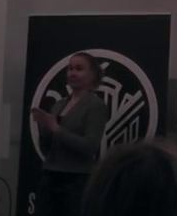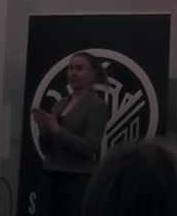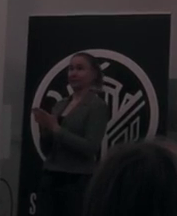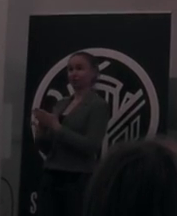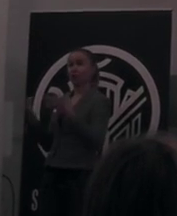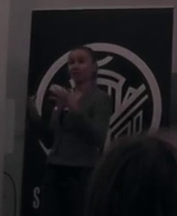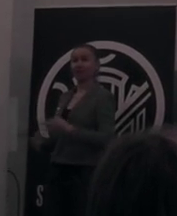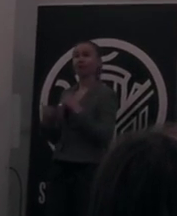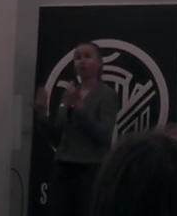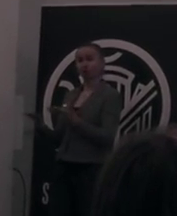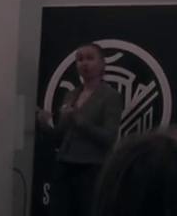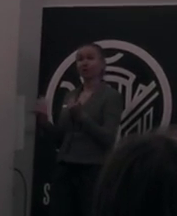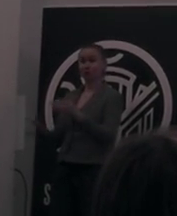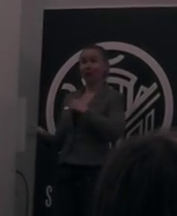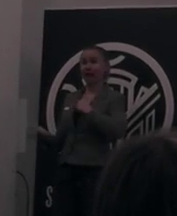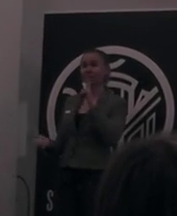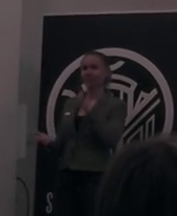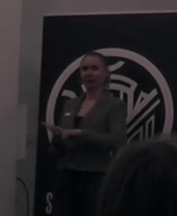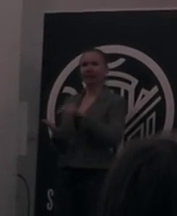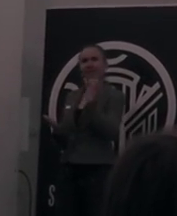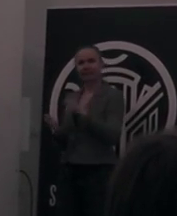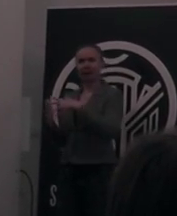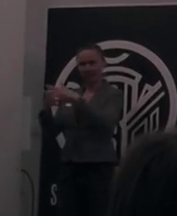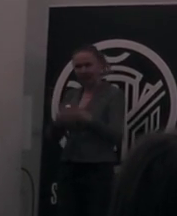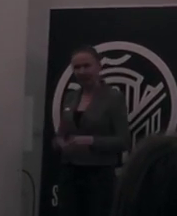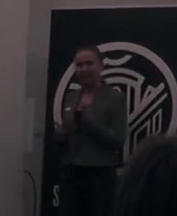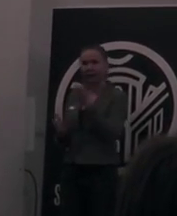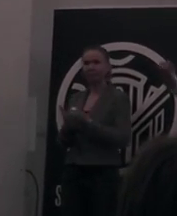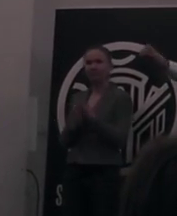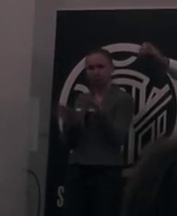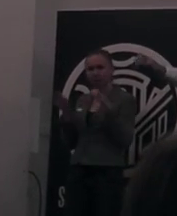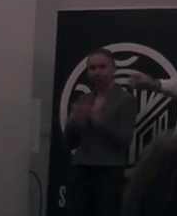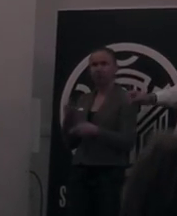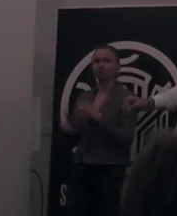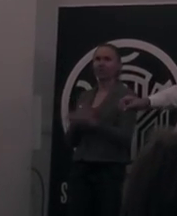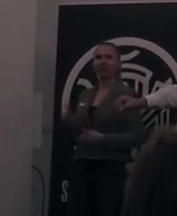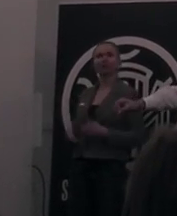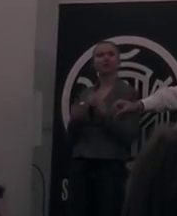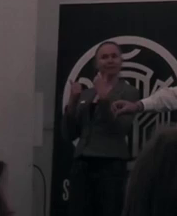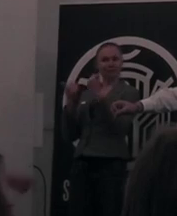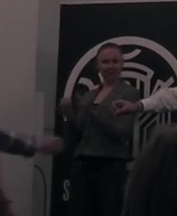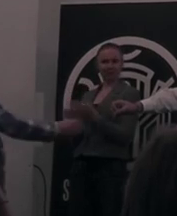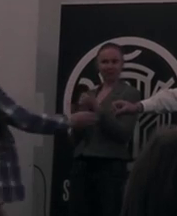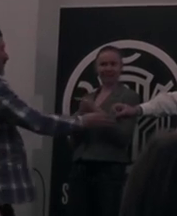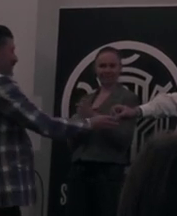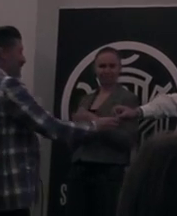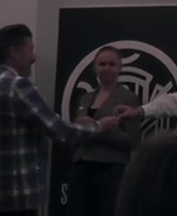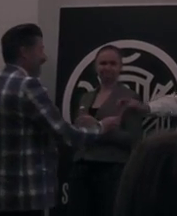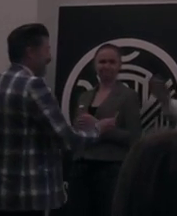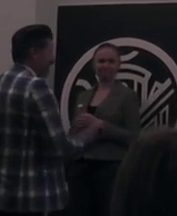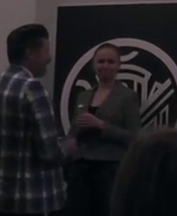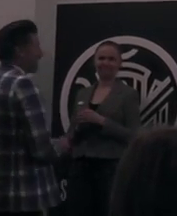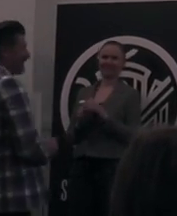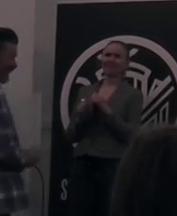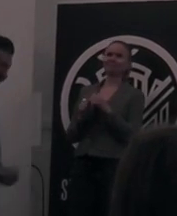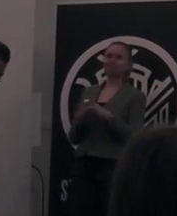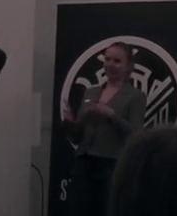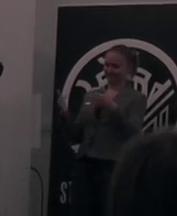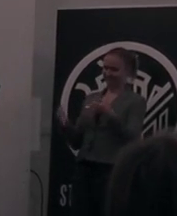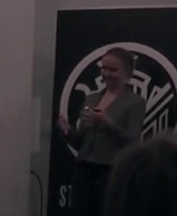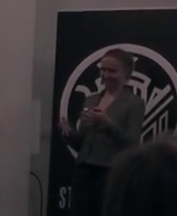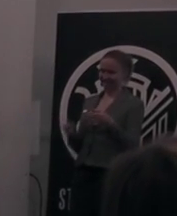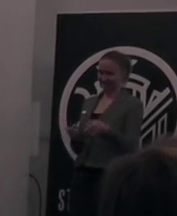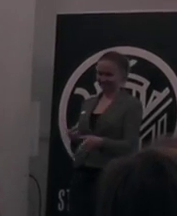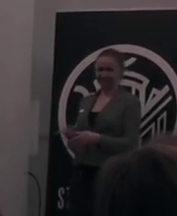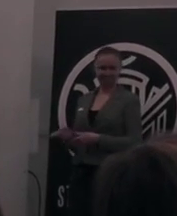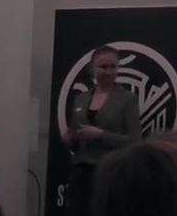have to have contributed, you have to be American, all these things. Anyway, so here is one of those. Thank you so much.